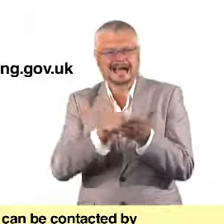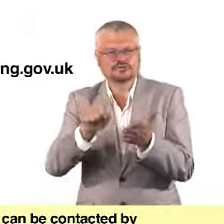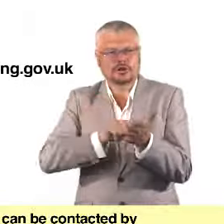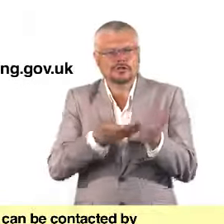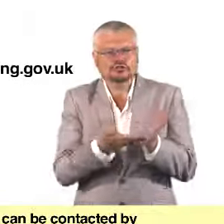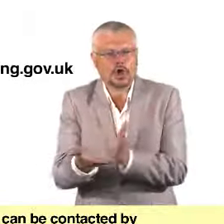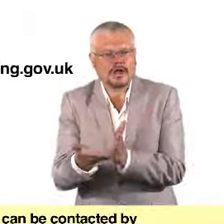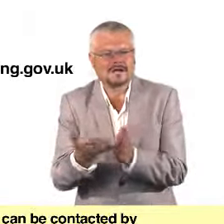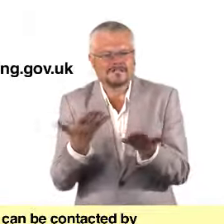.uk.